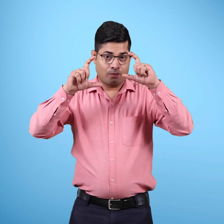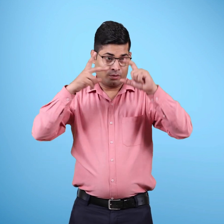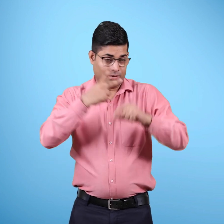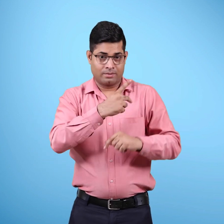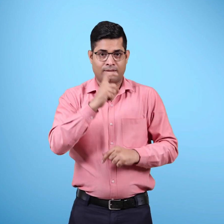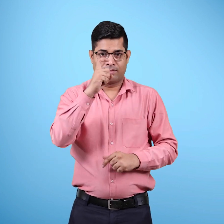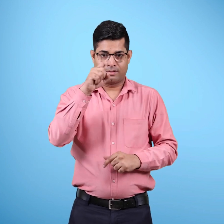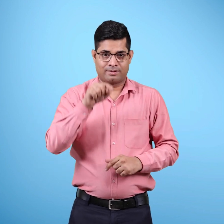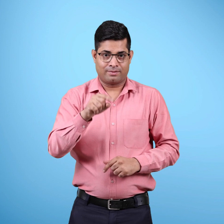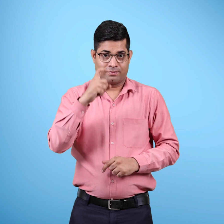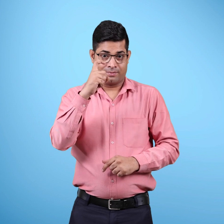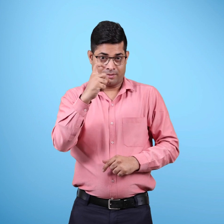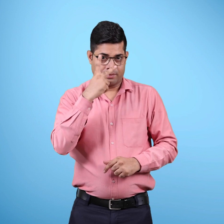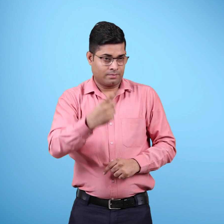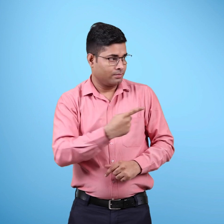Figure 7.7a shows